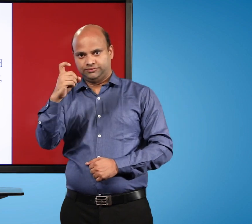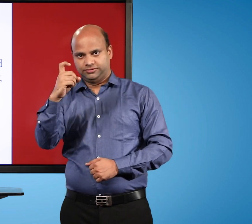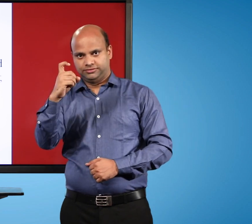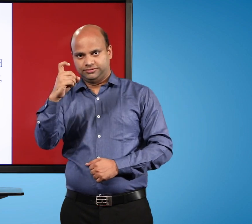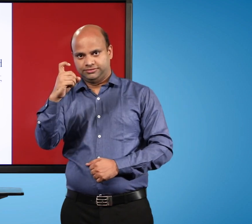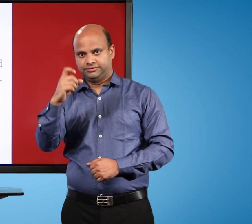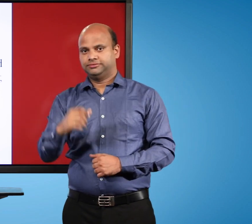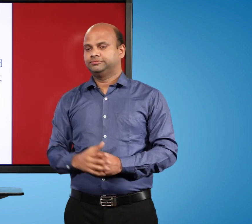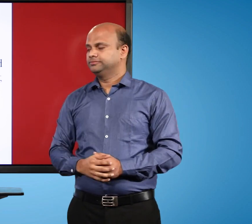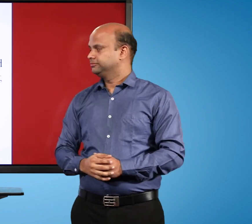1997,